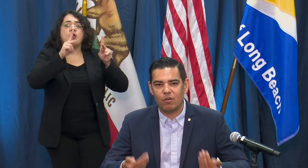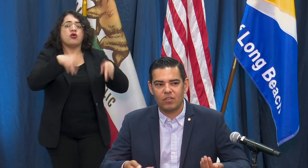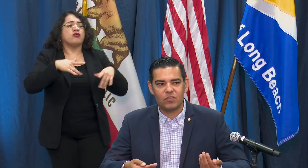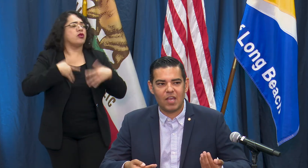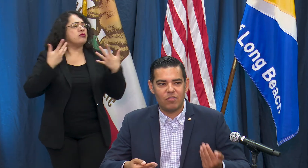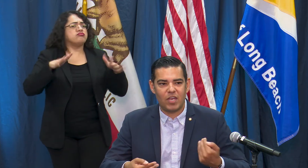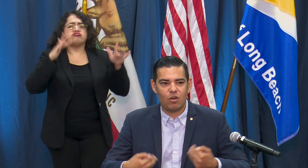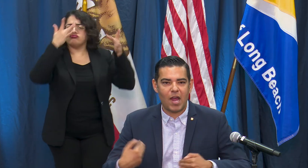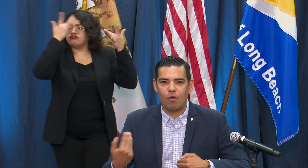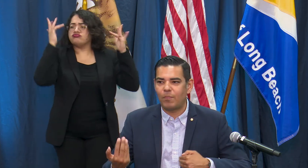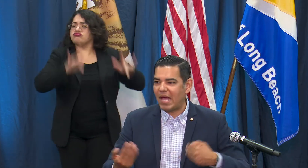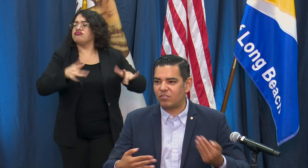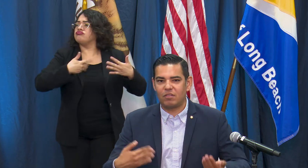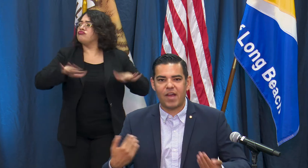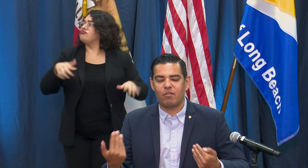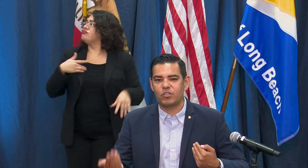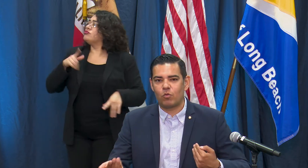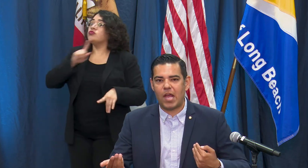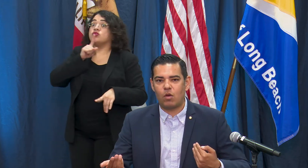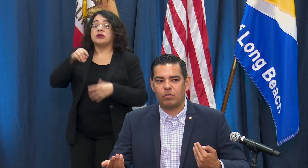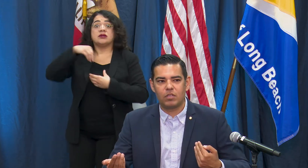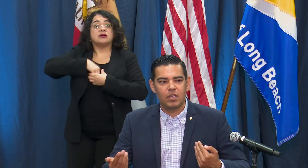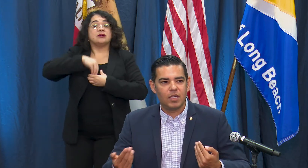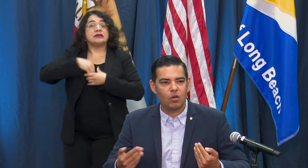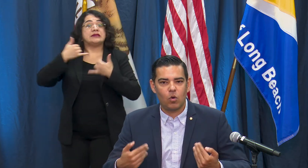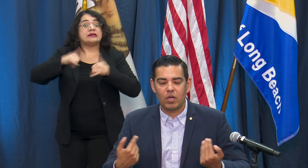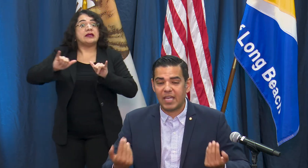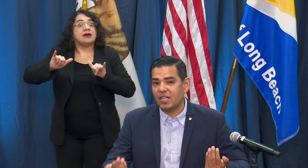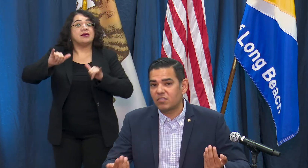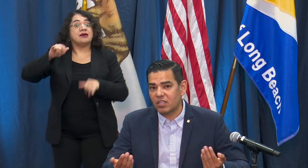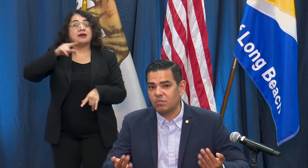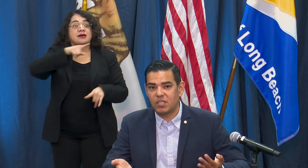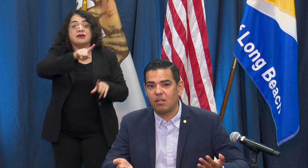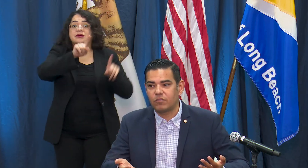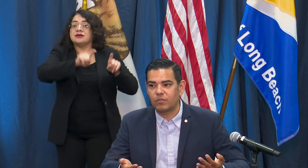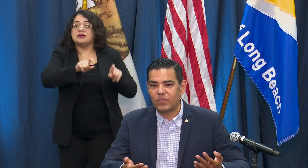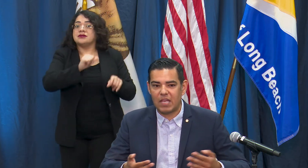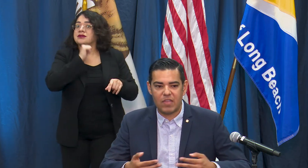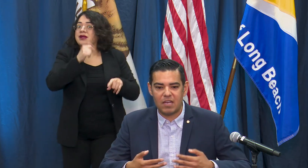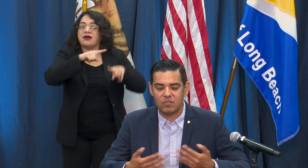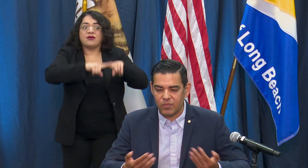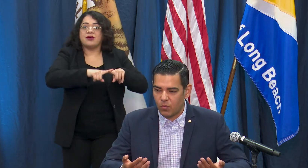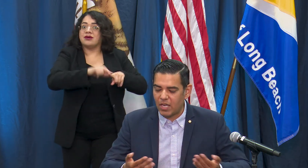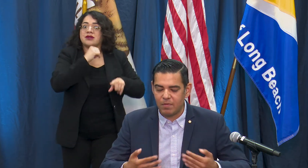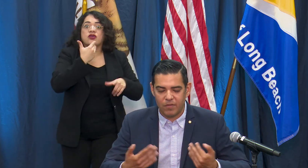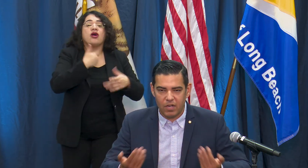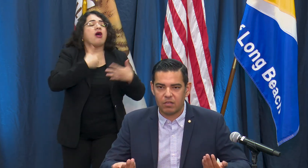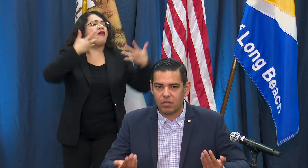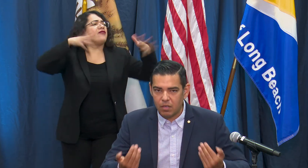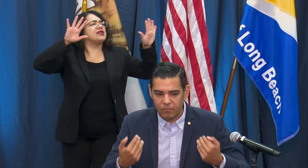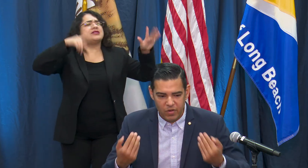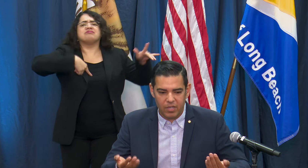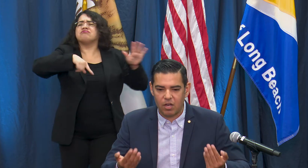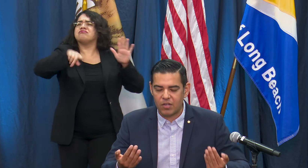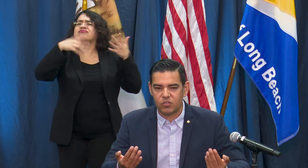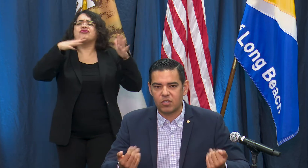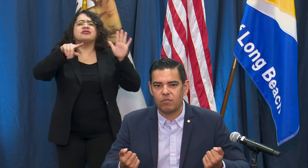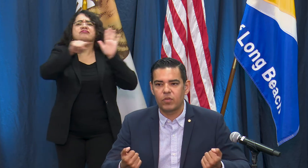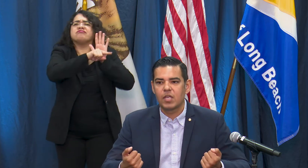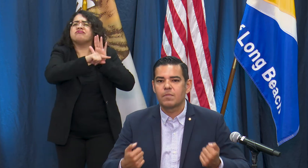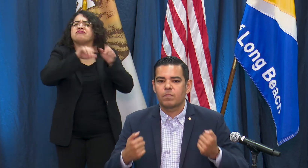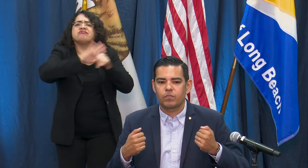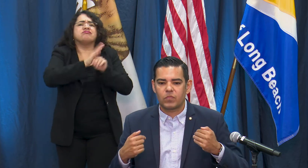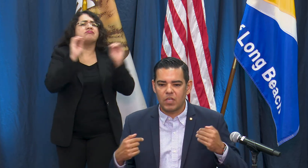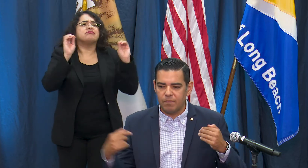the virus, and then are out passing the virus around or getting sick themselves. And that is something that we've got to be very, very cautious